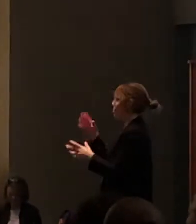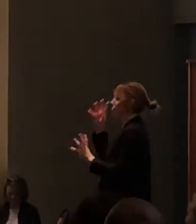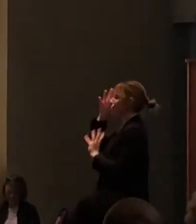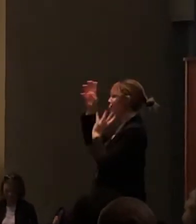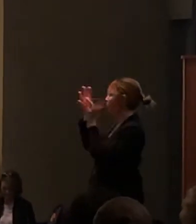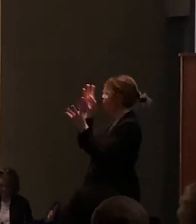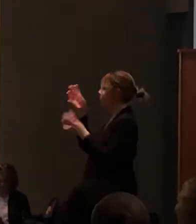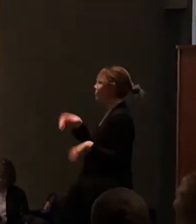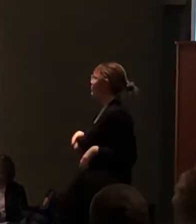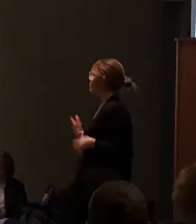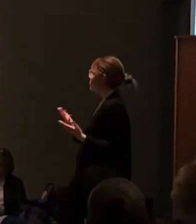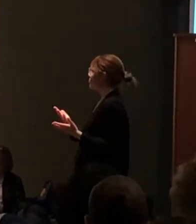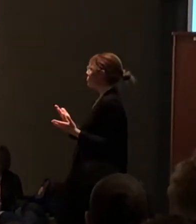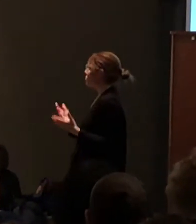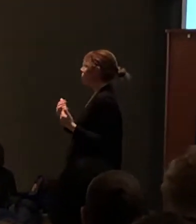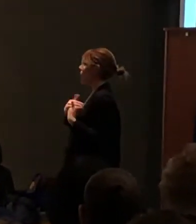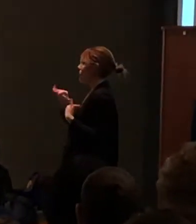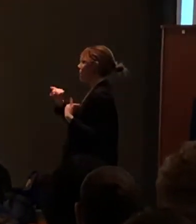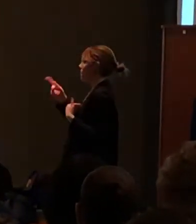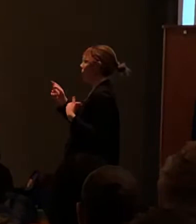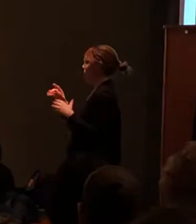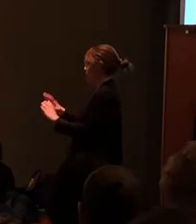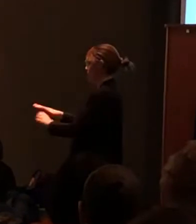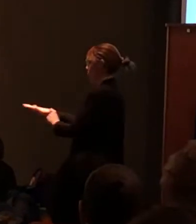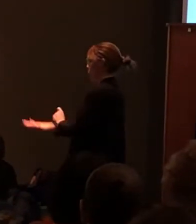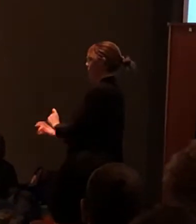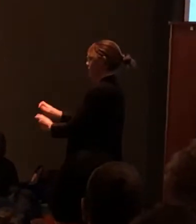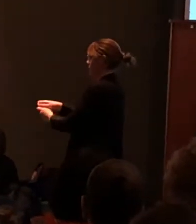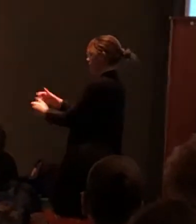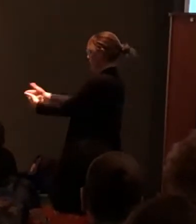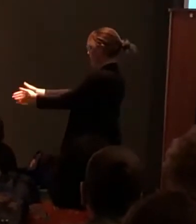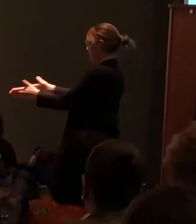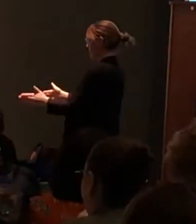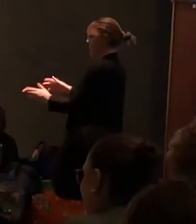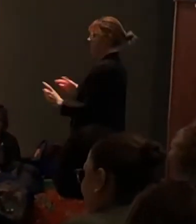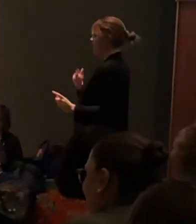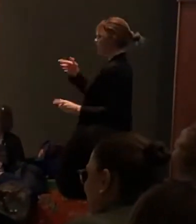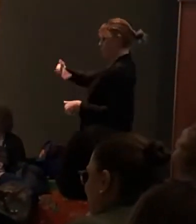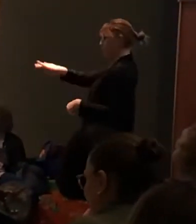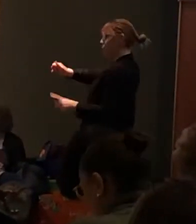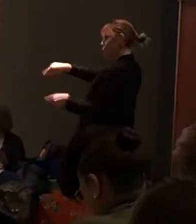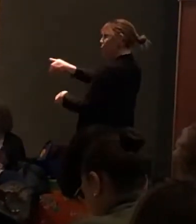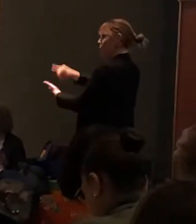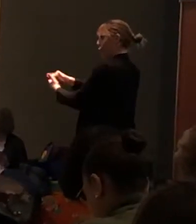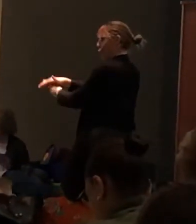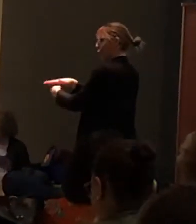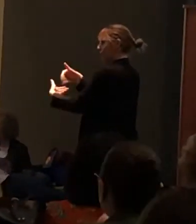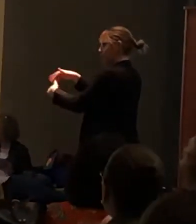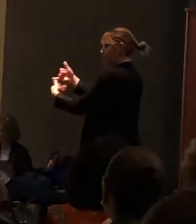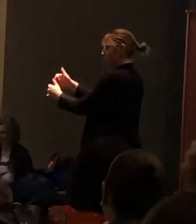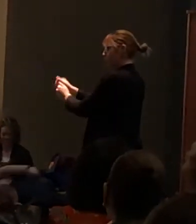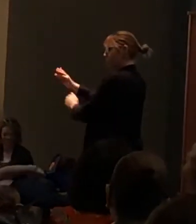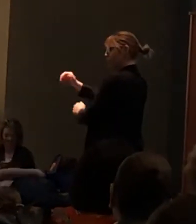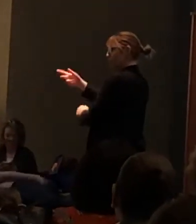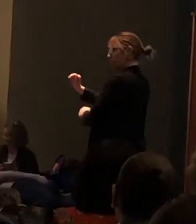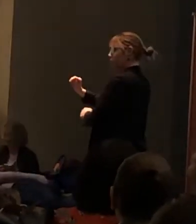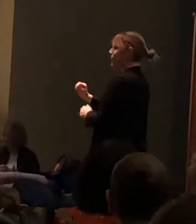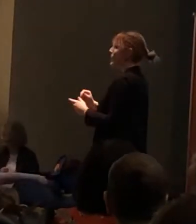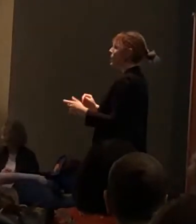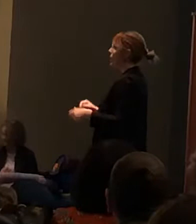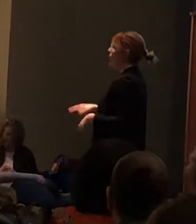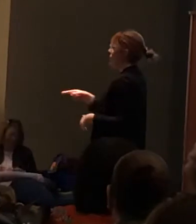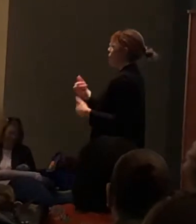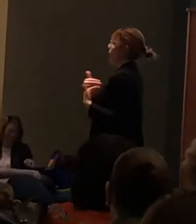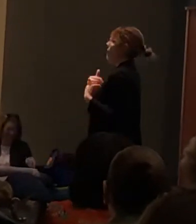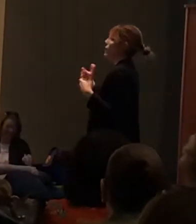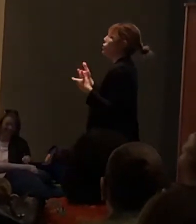as you want to, having like a bop it area. Go to the bop it area, right? And that gives them a chance to